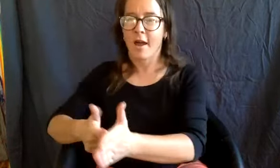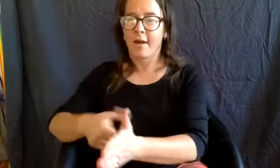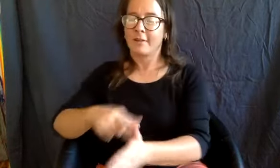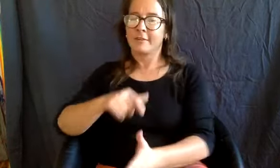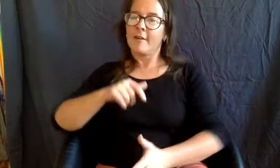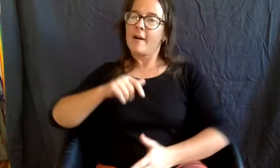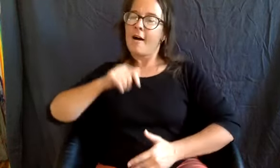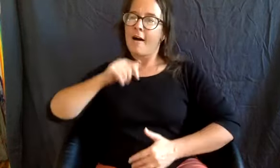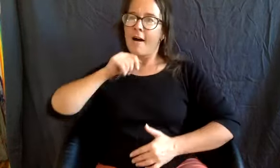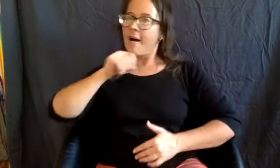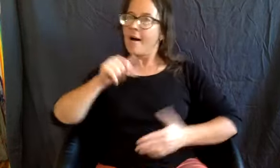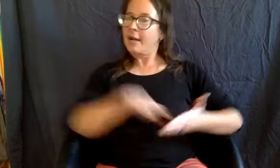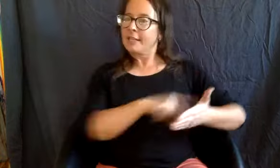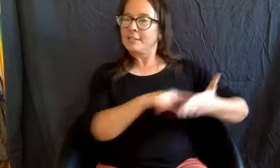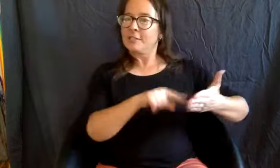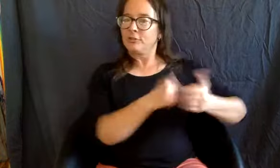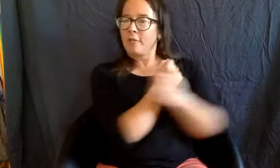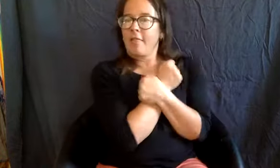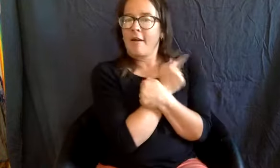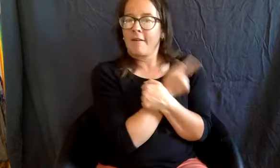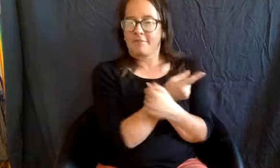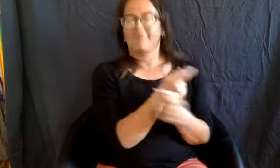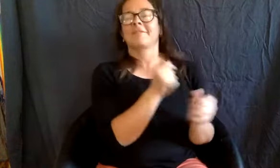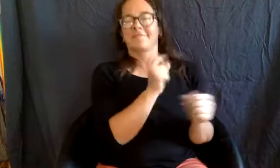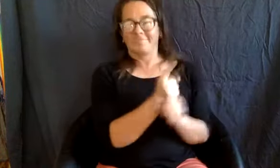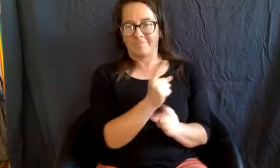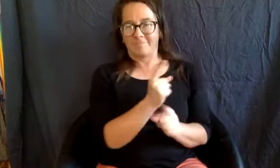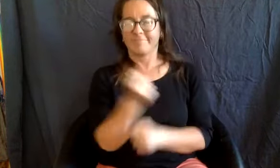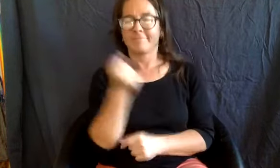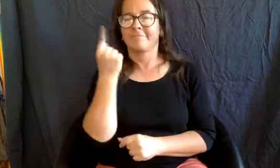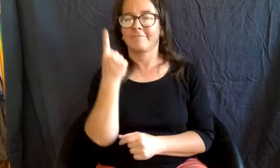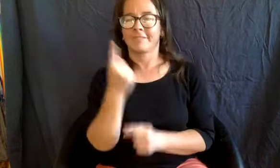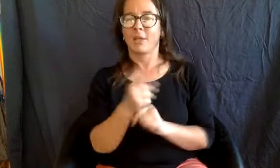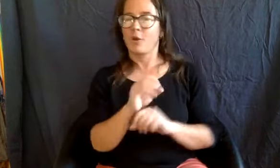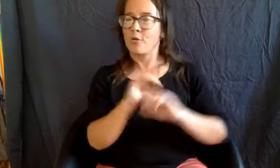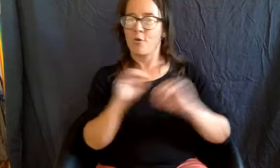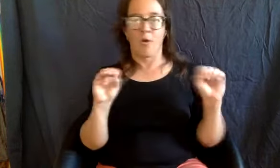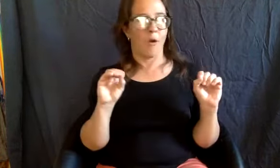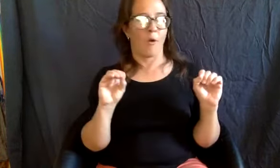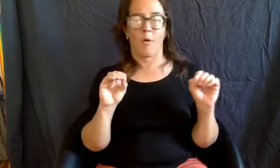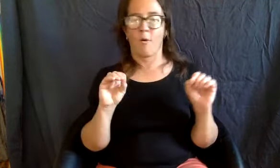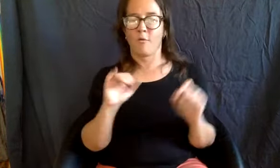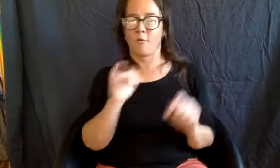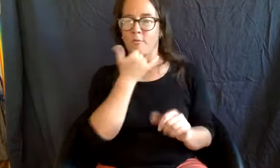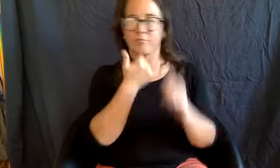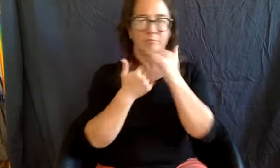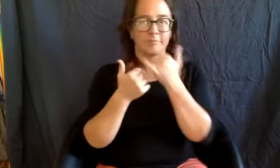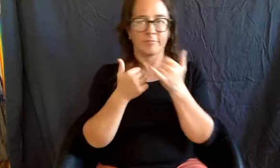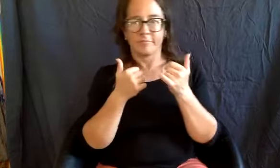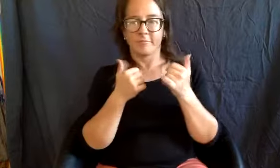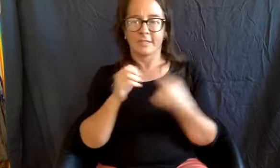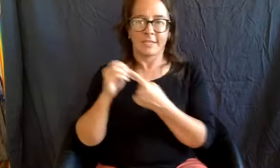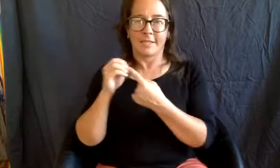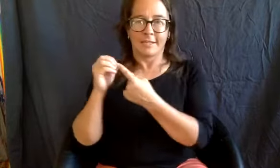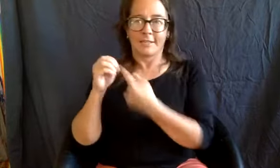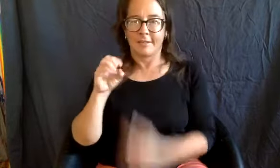at a time. No one criticized me. No one said, oh, Larcine, you're not working a program. They said to me, no, Larcine, that's hard. My sponsor used to tell me, kids